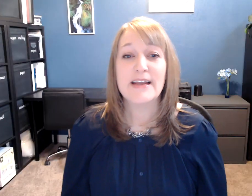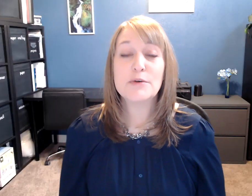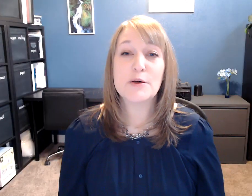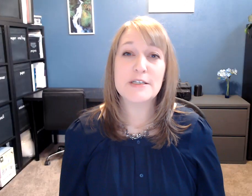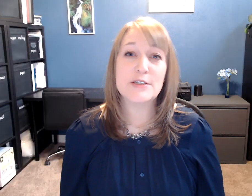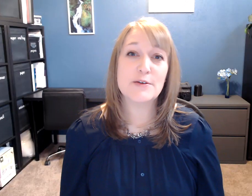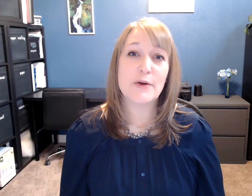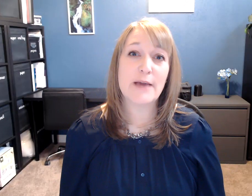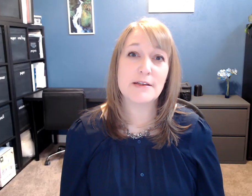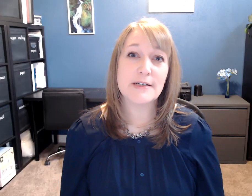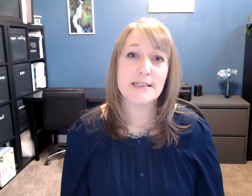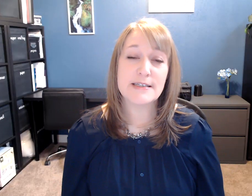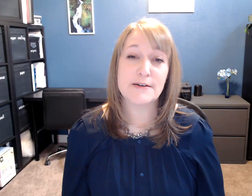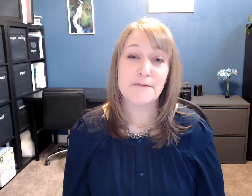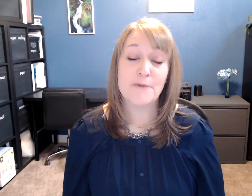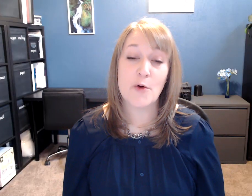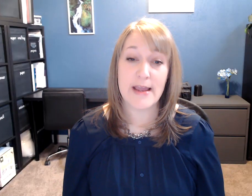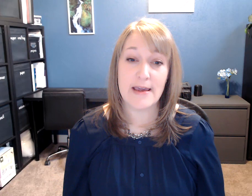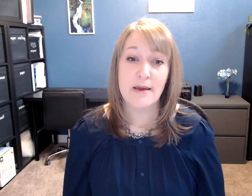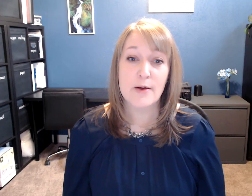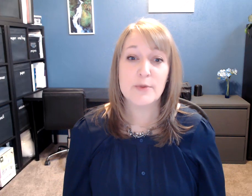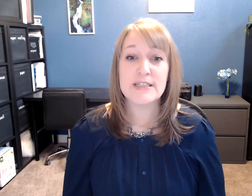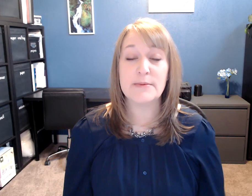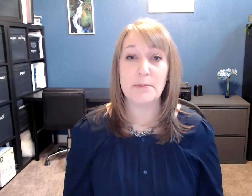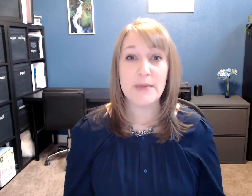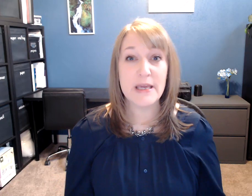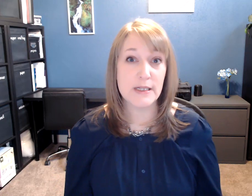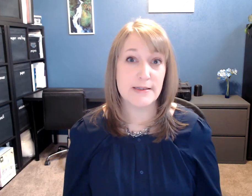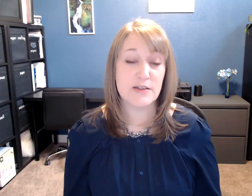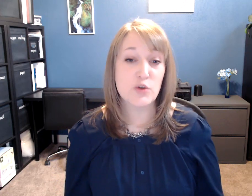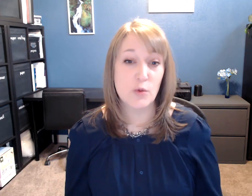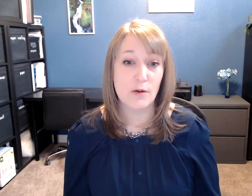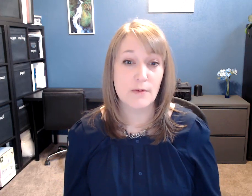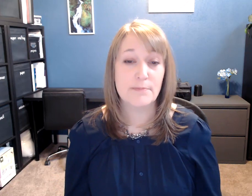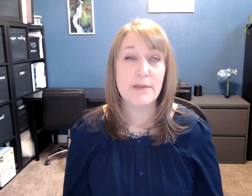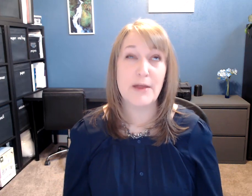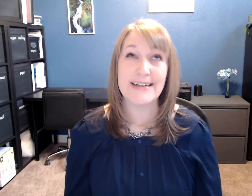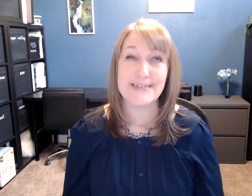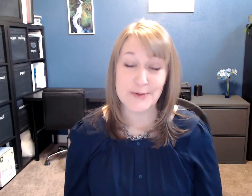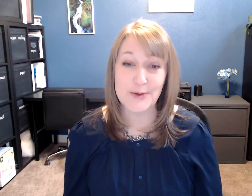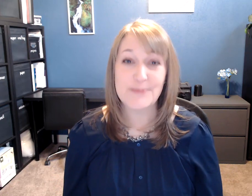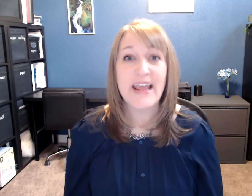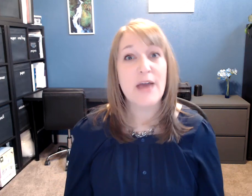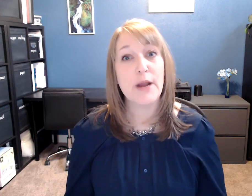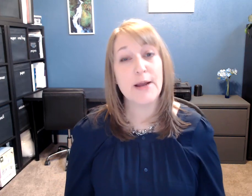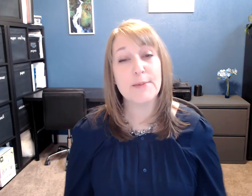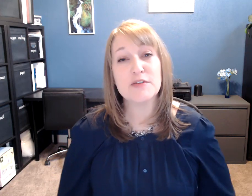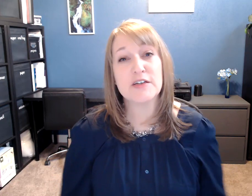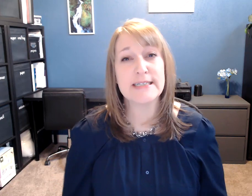Now we're going to do vocabulary list 40, which is about people in school, people at school. And I'm also going to tell